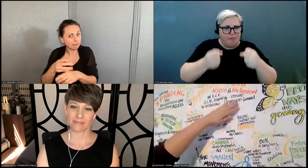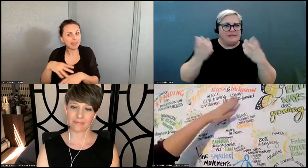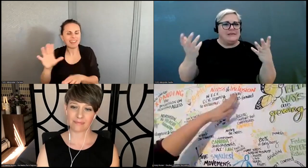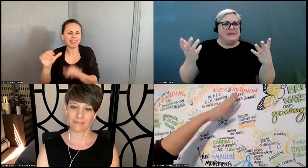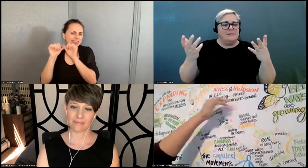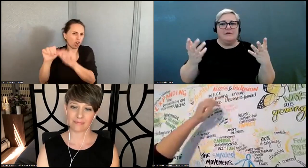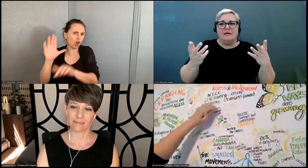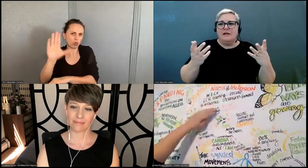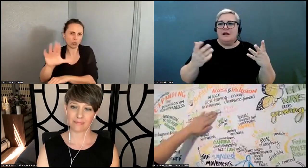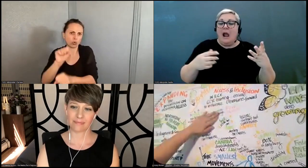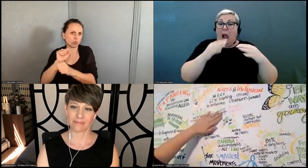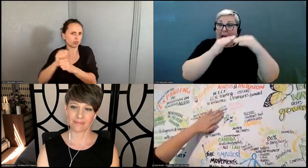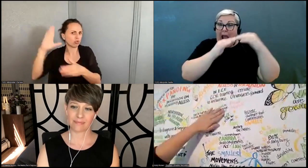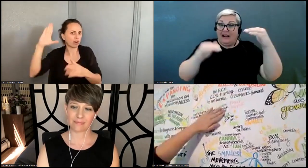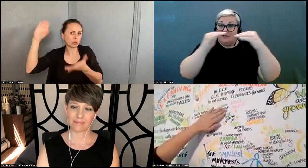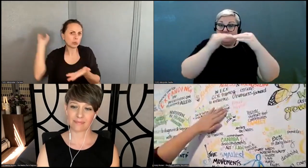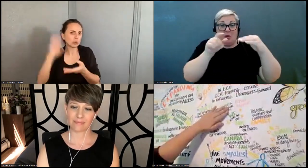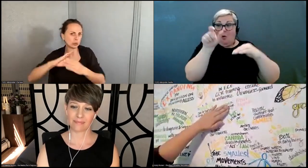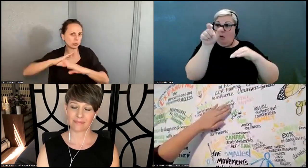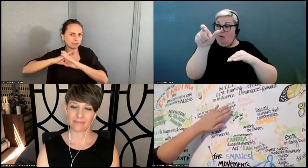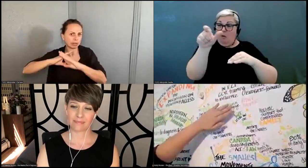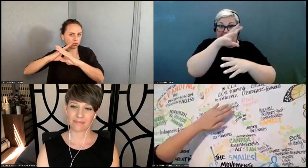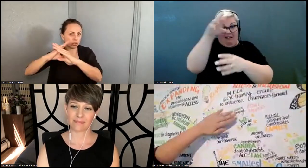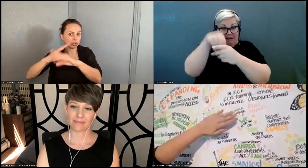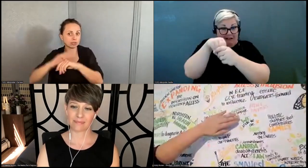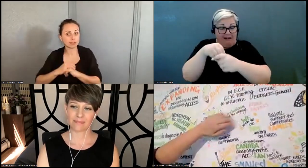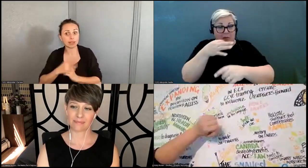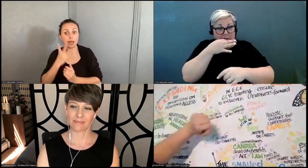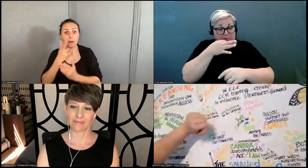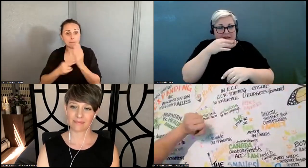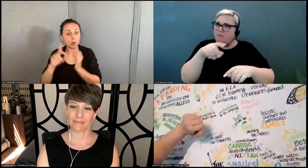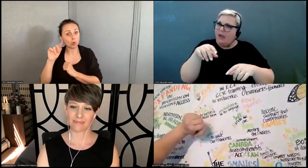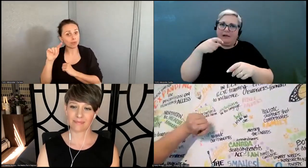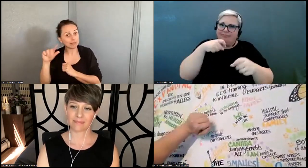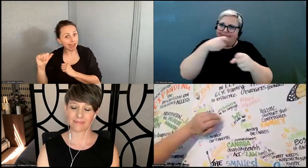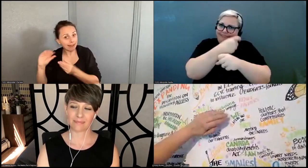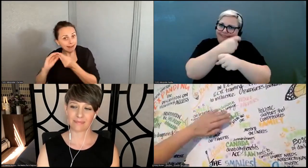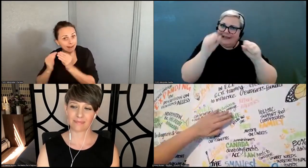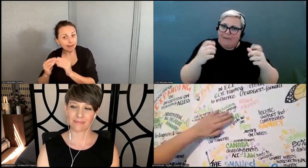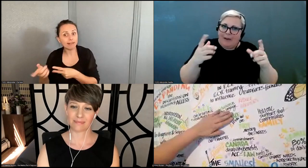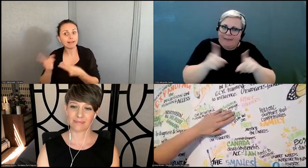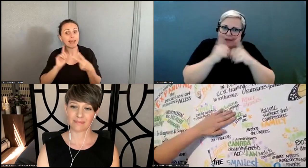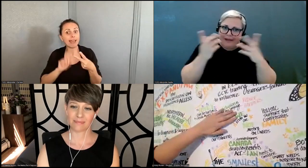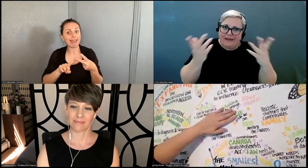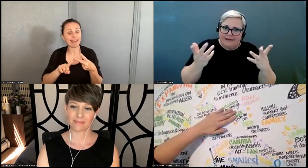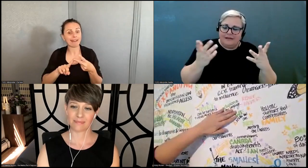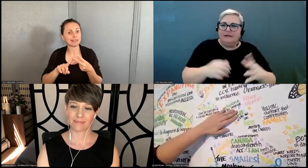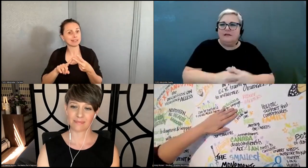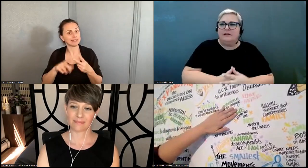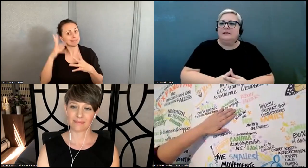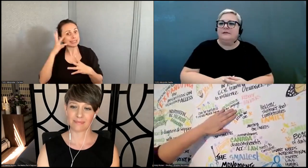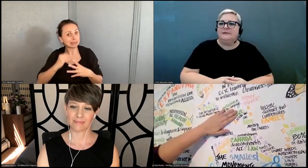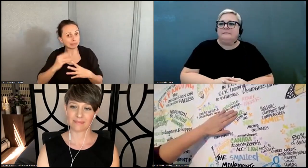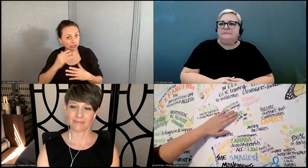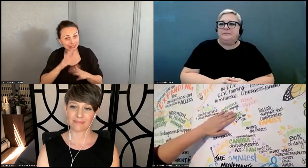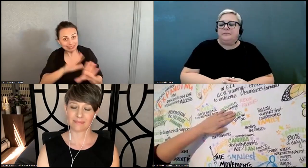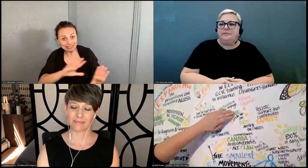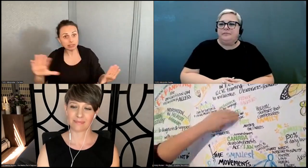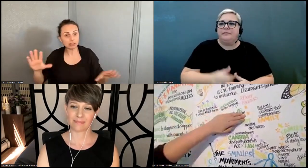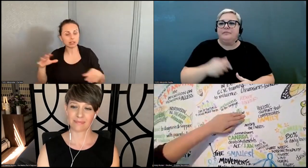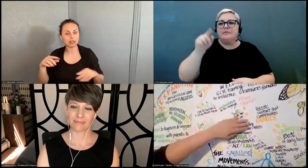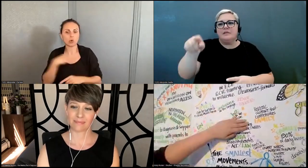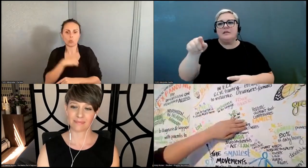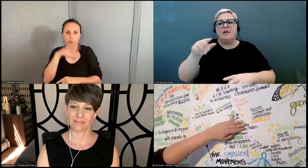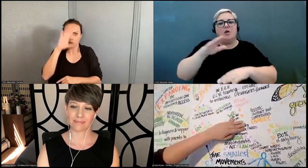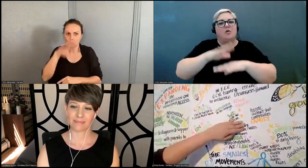to reduce barriers through both data and just on the ground experience. We know that